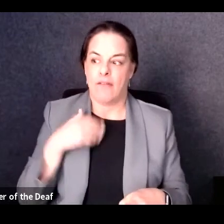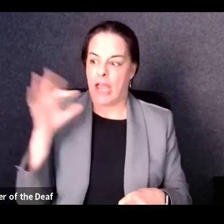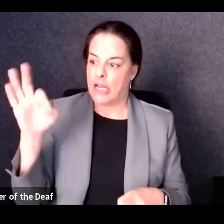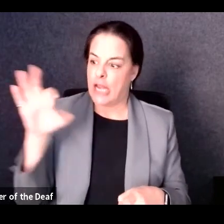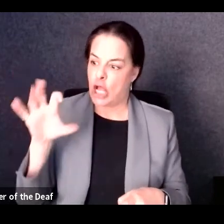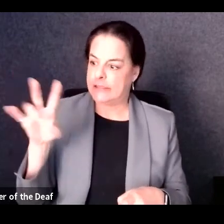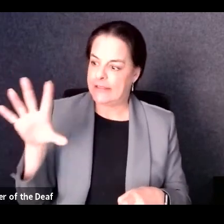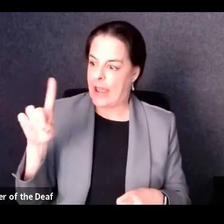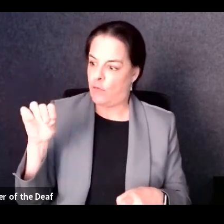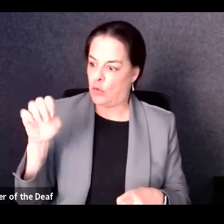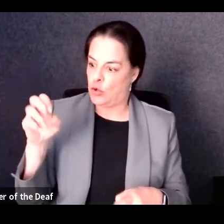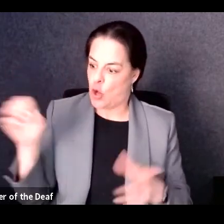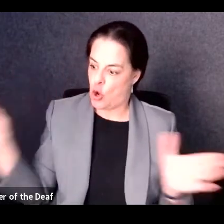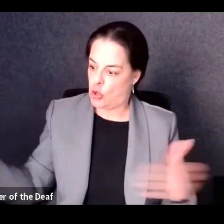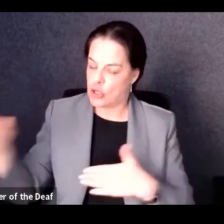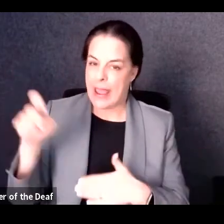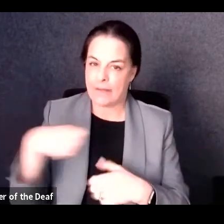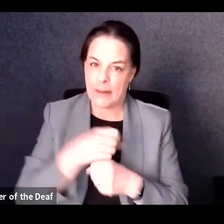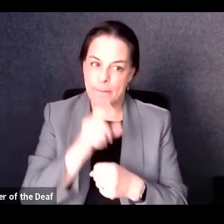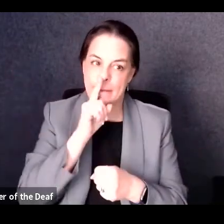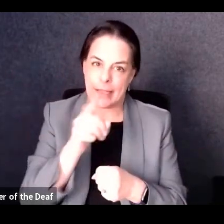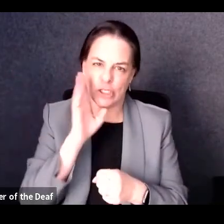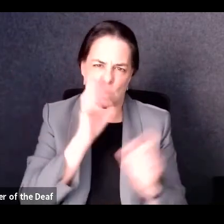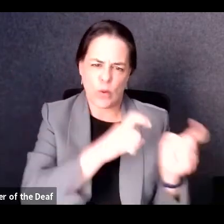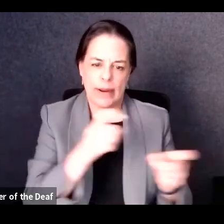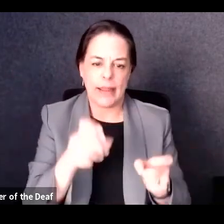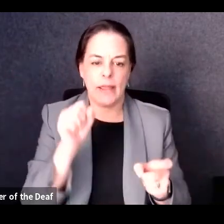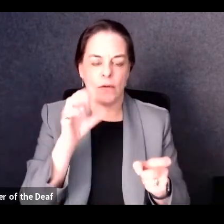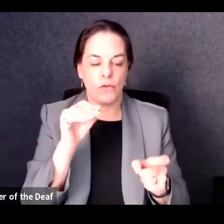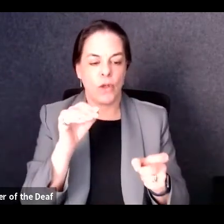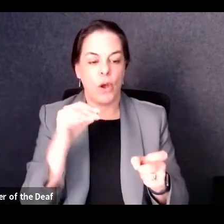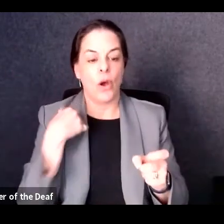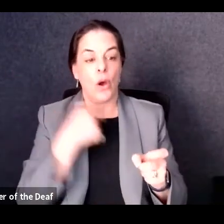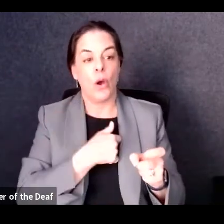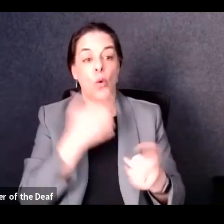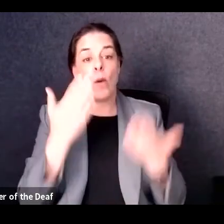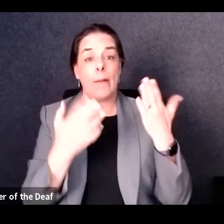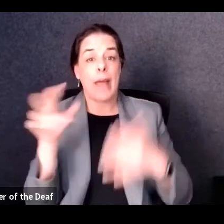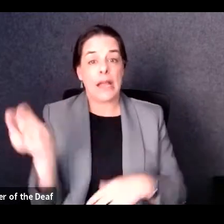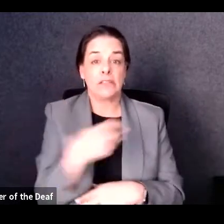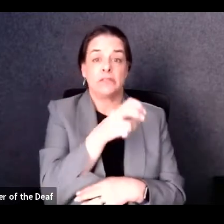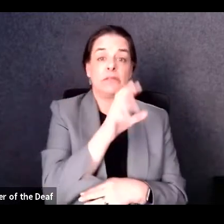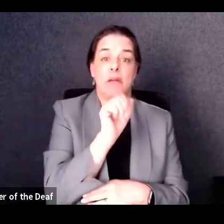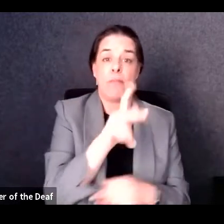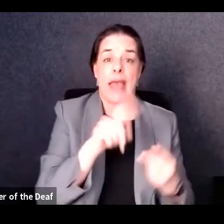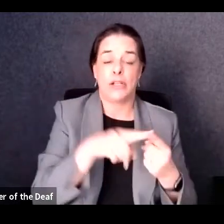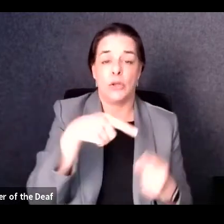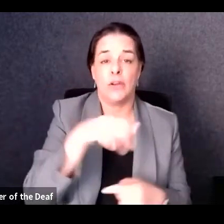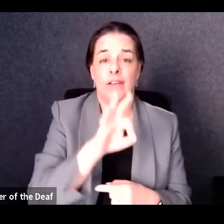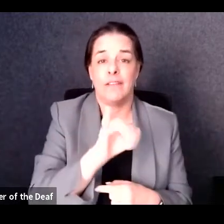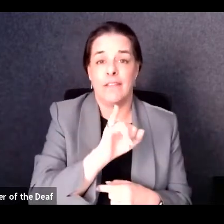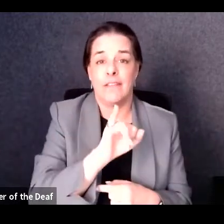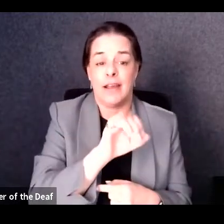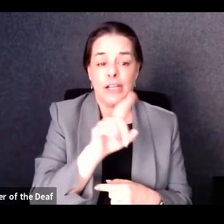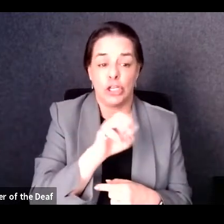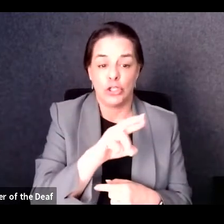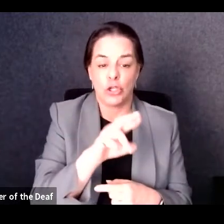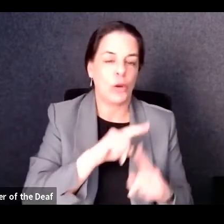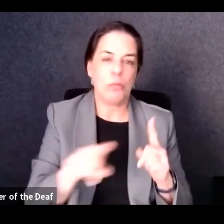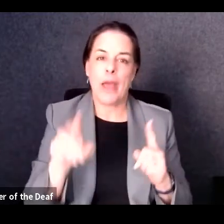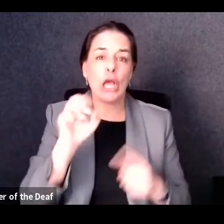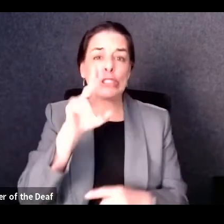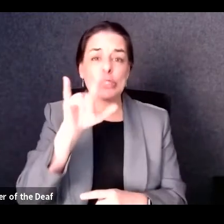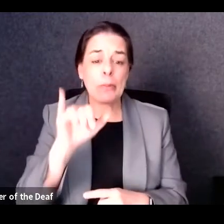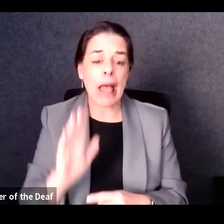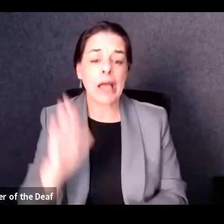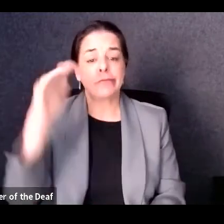975 doses you have to make sure you're going to give. So we may be switching back to Pfizer. The supply ebbs and flows, and depending on